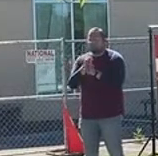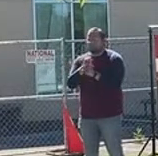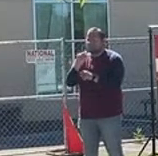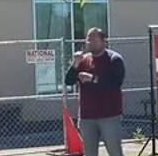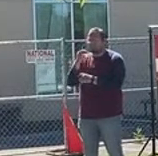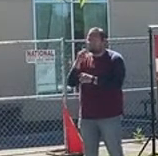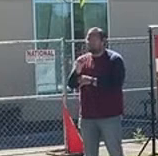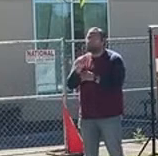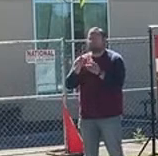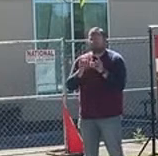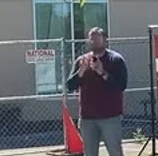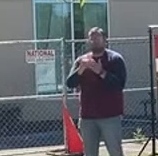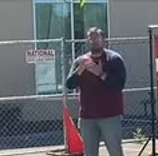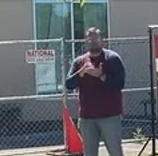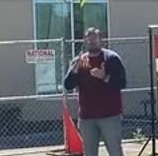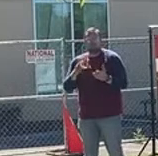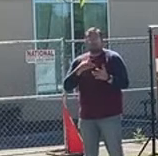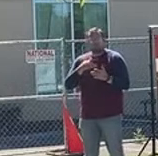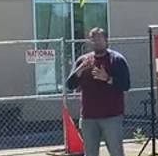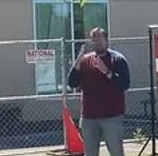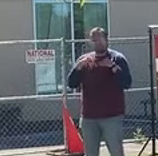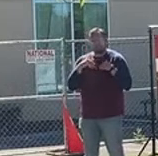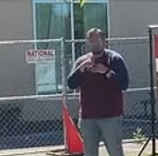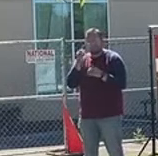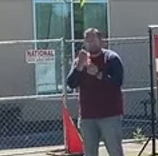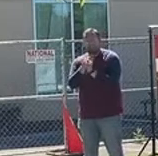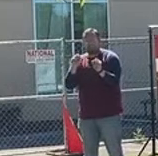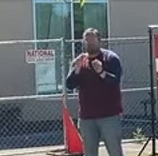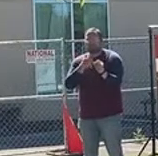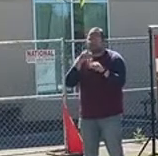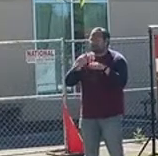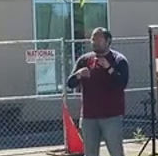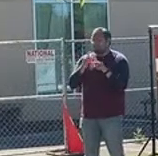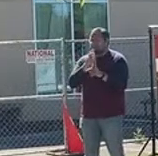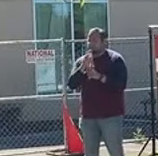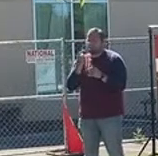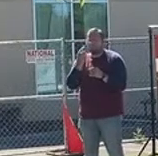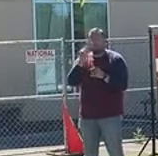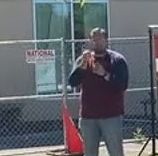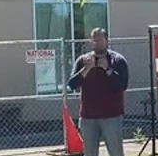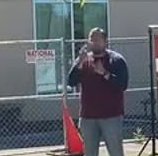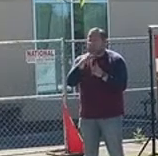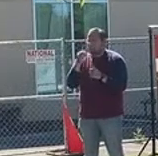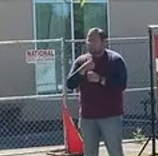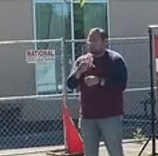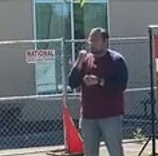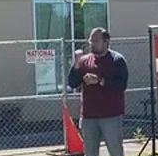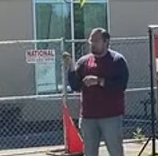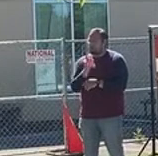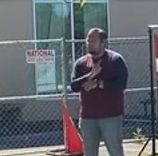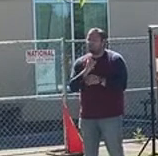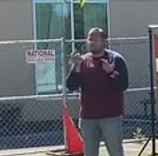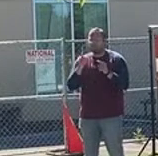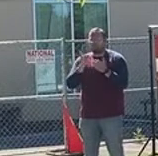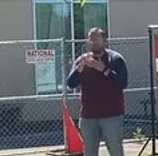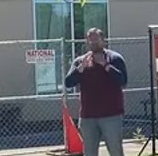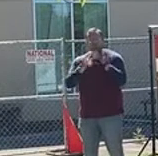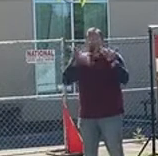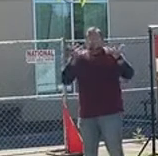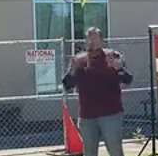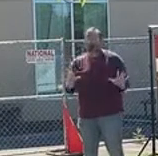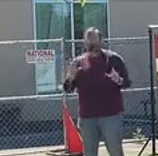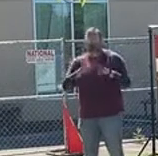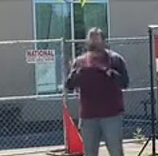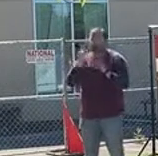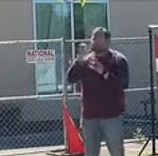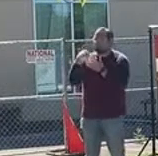place where students feel accepted and safe. I cannot speak for everyone, and I'll most likely not be attending the school when all of the construction is done, but